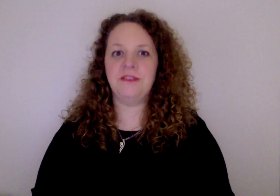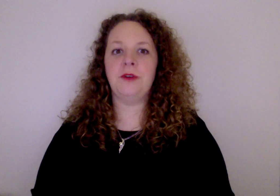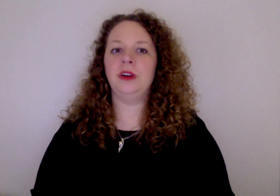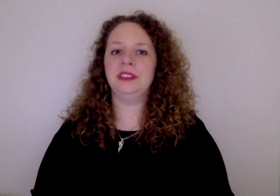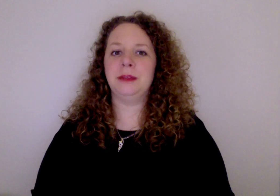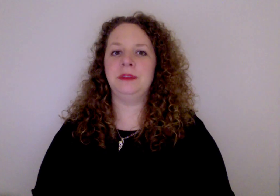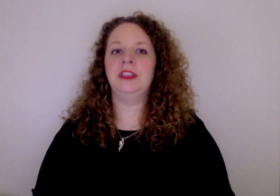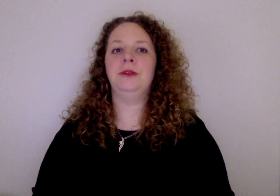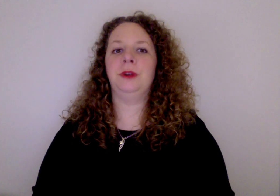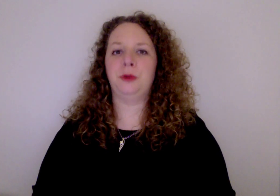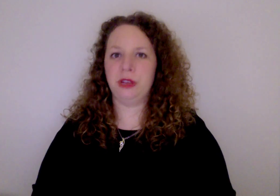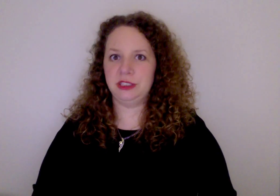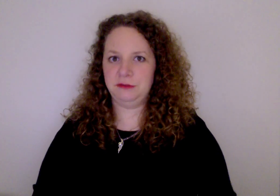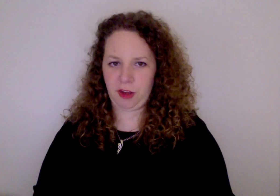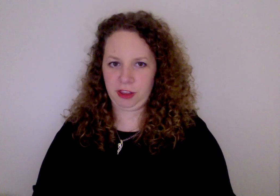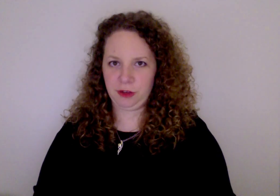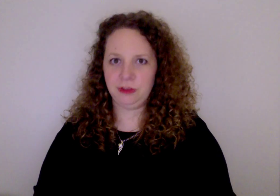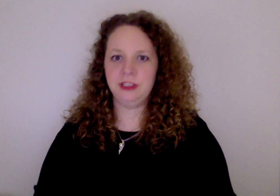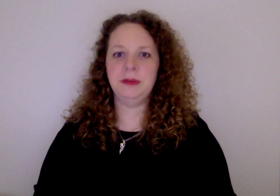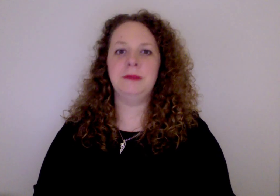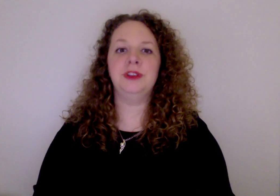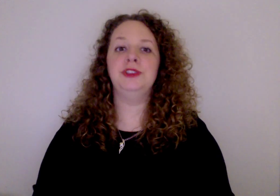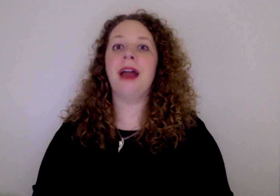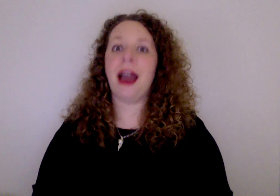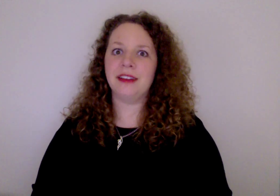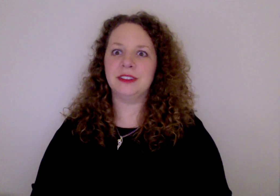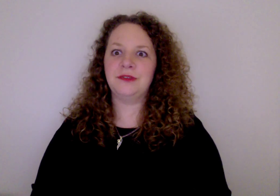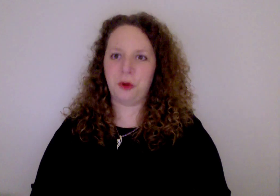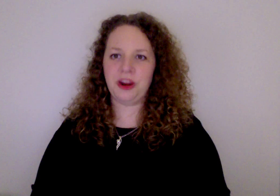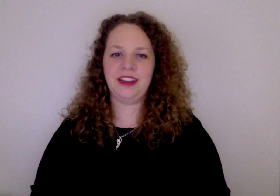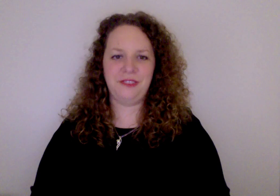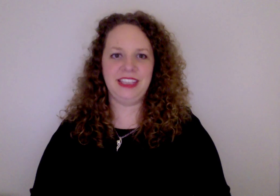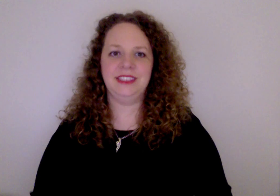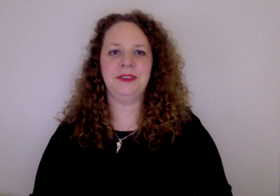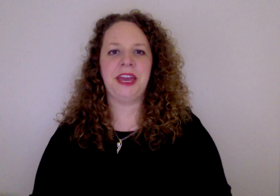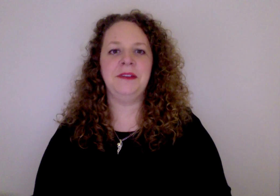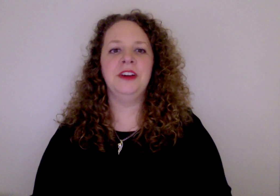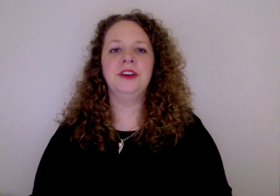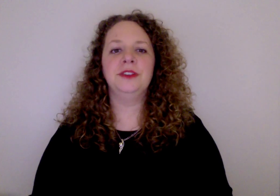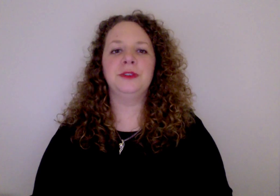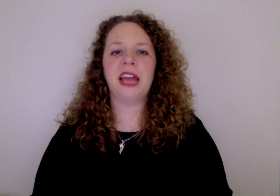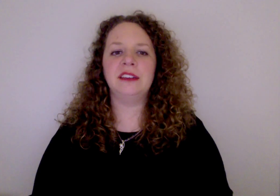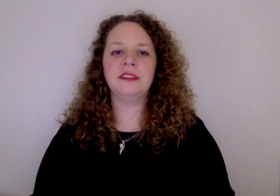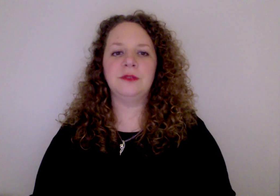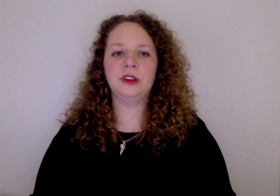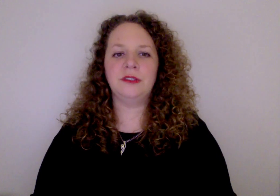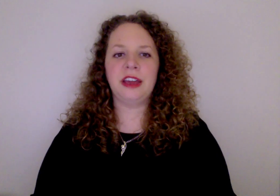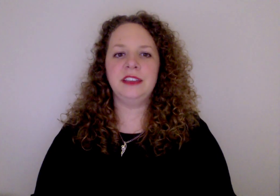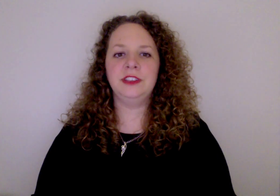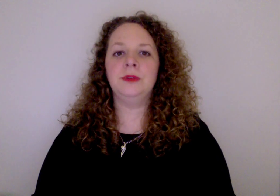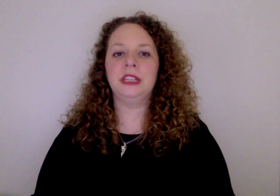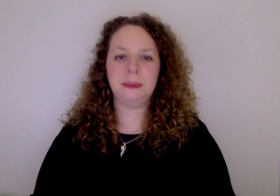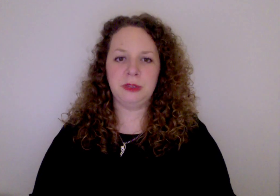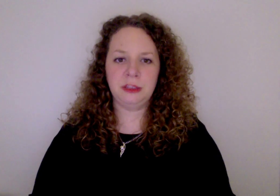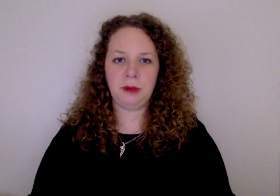4 steps that you are going to follow to be able to ask for advice, okay? So in asking for advice, you will explain the